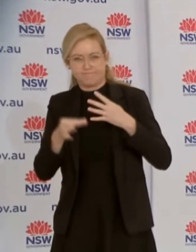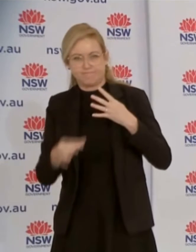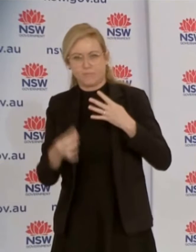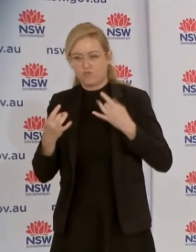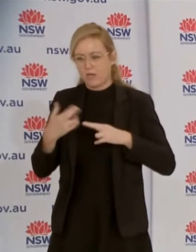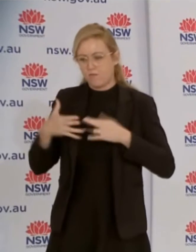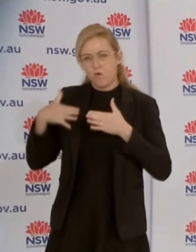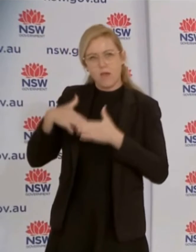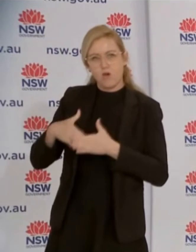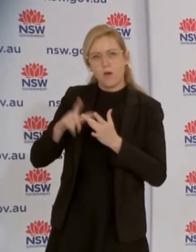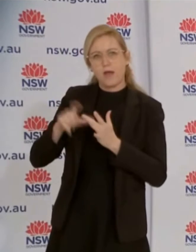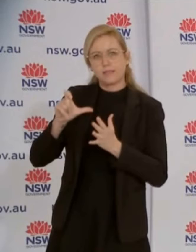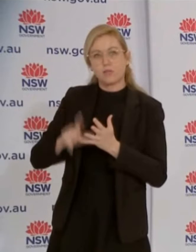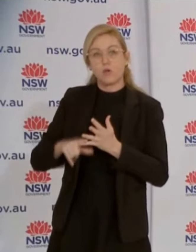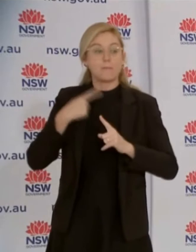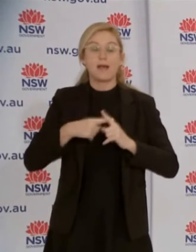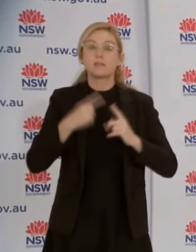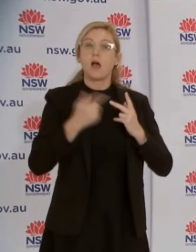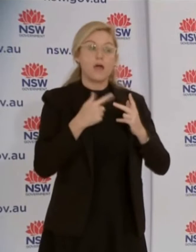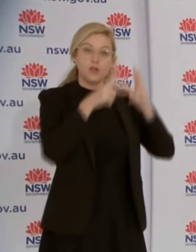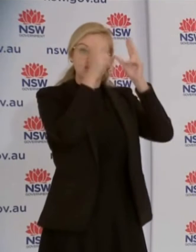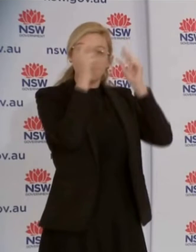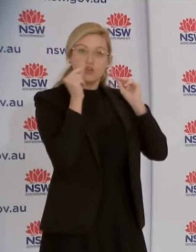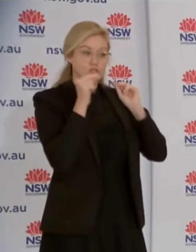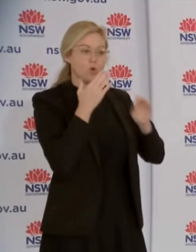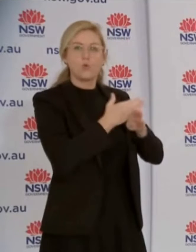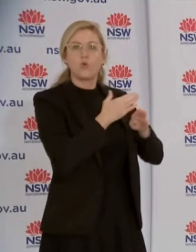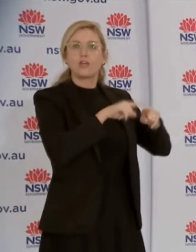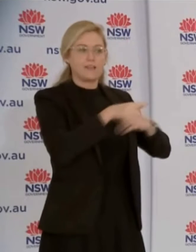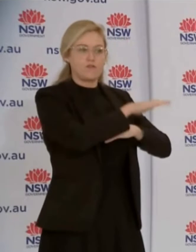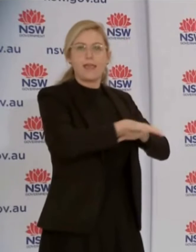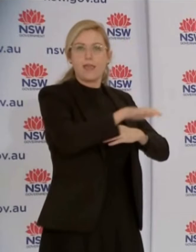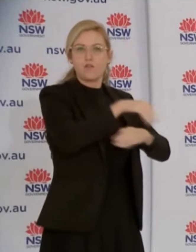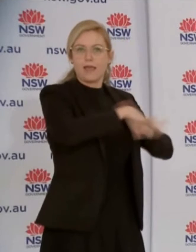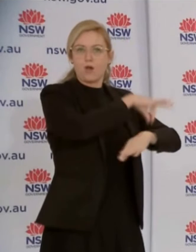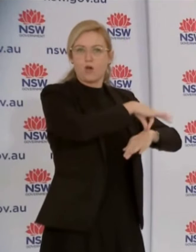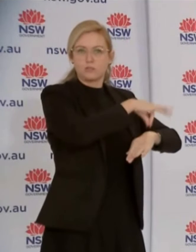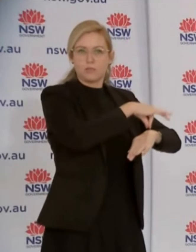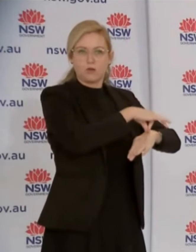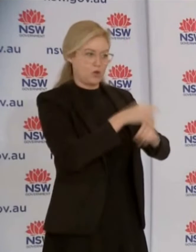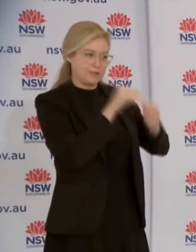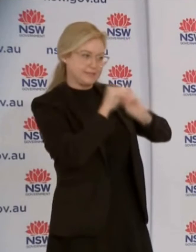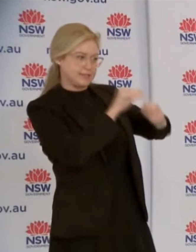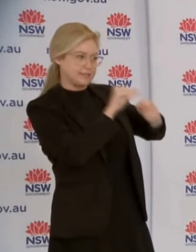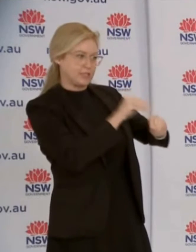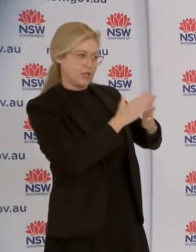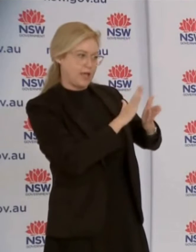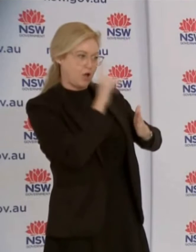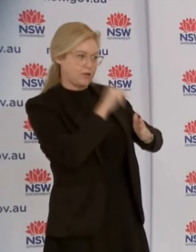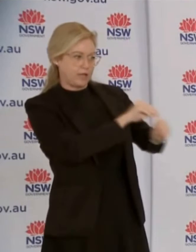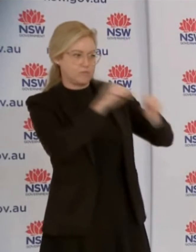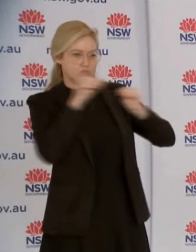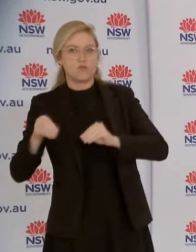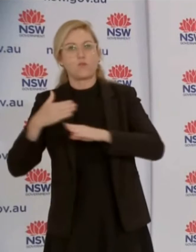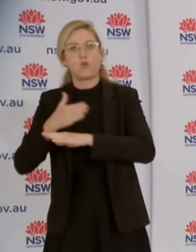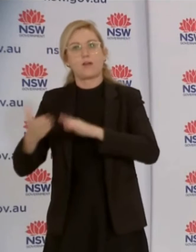there has been a lot of retraining of different staff throughout the pandemic in planning for a rise in cases that need intensive